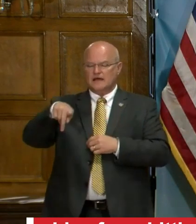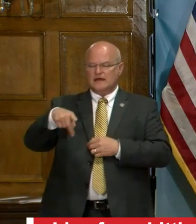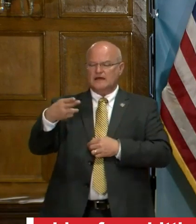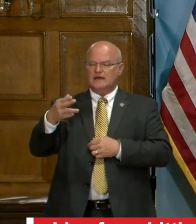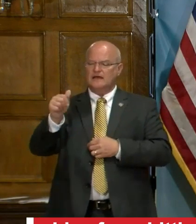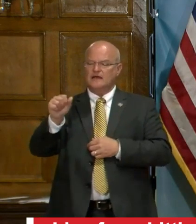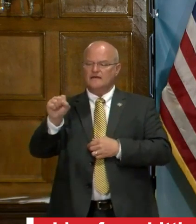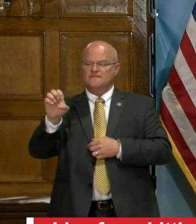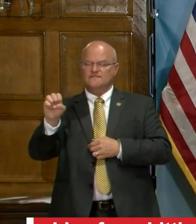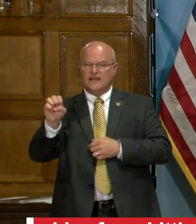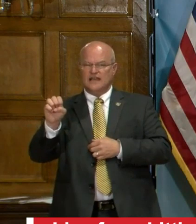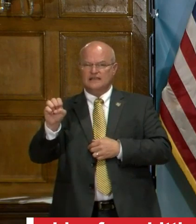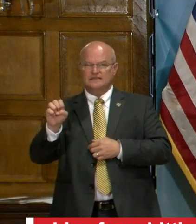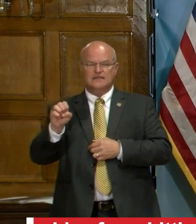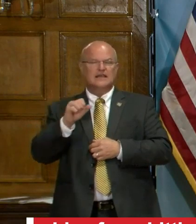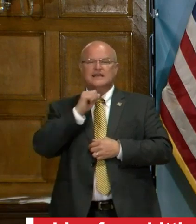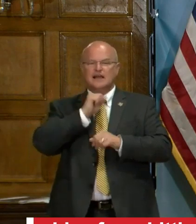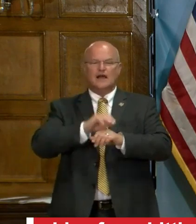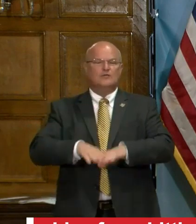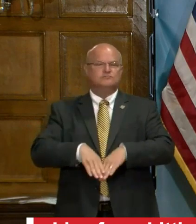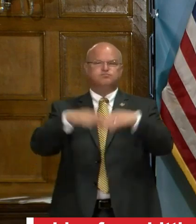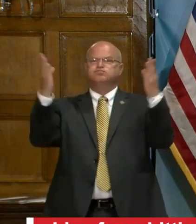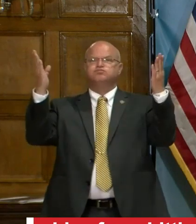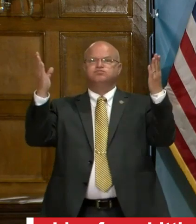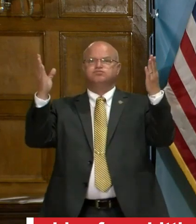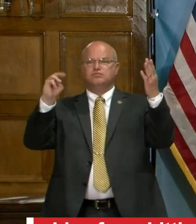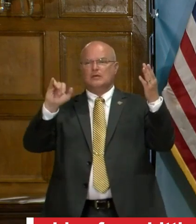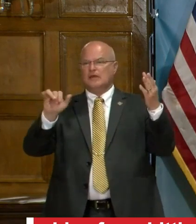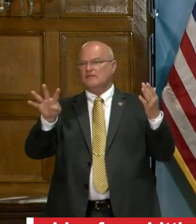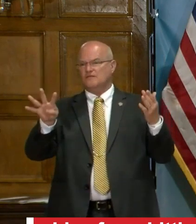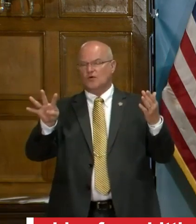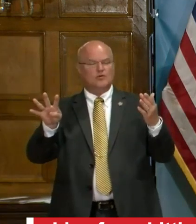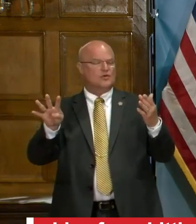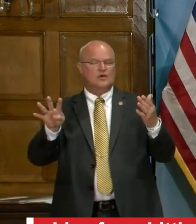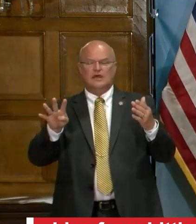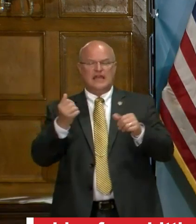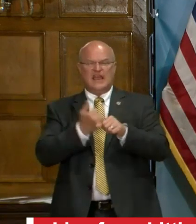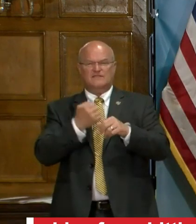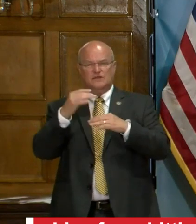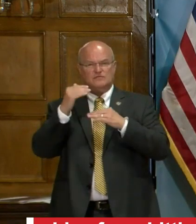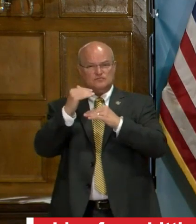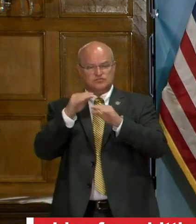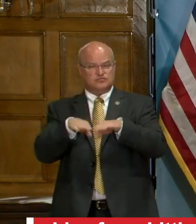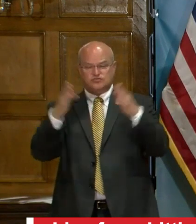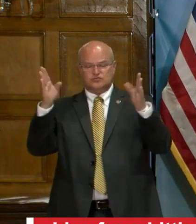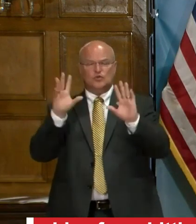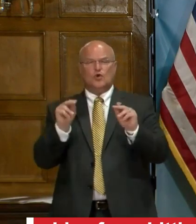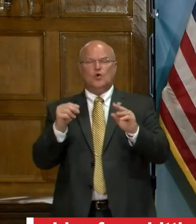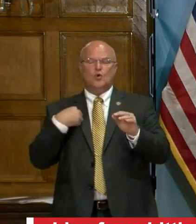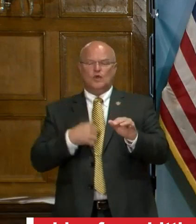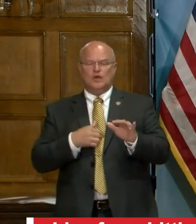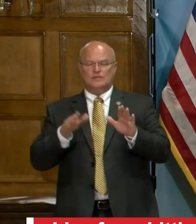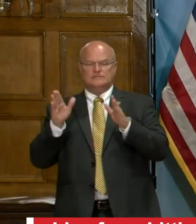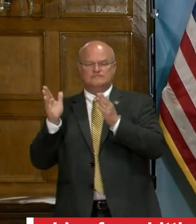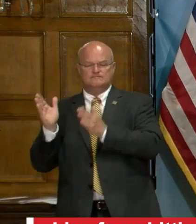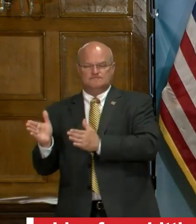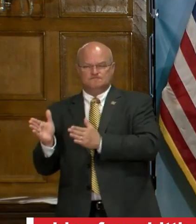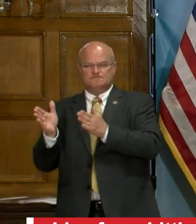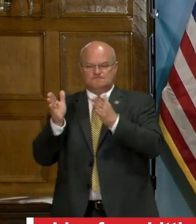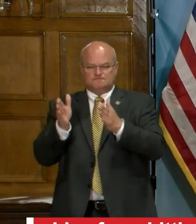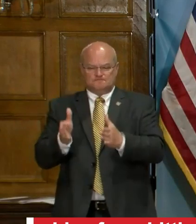it in. We didn't all open up everything in Arkansas on May 4th. We didn't lift every restriction. We've been measured